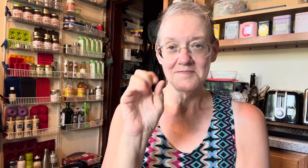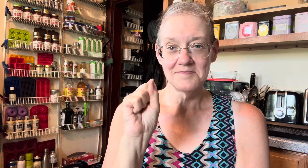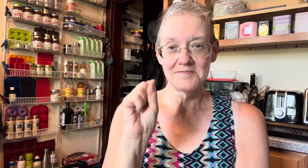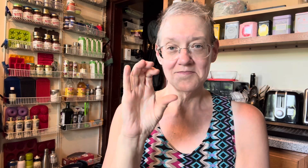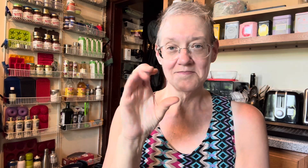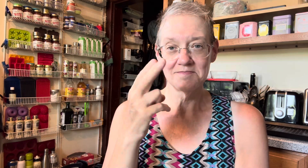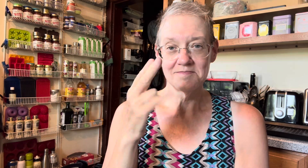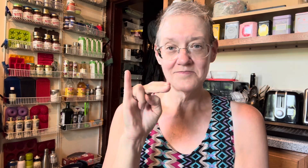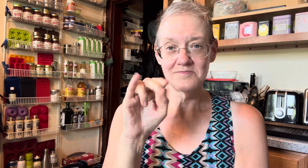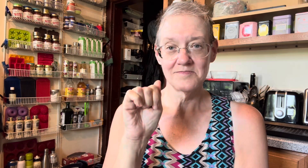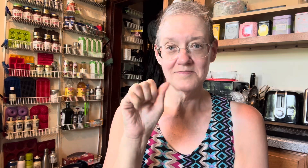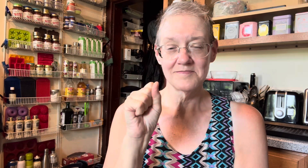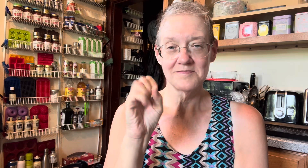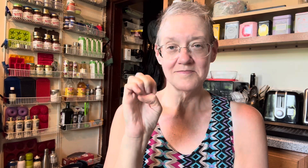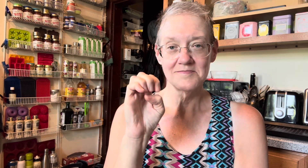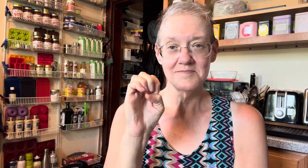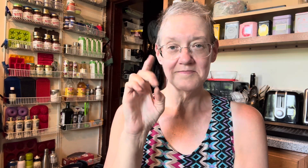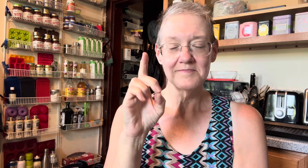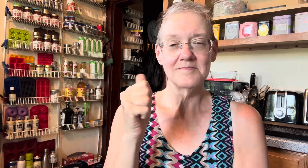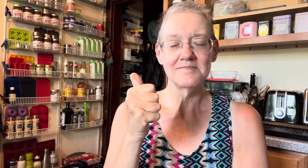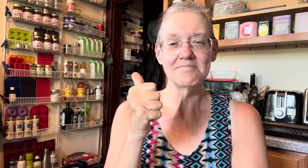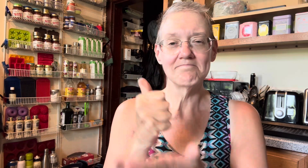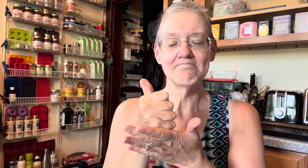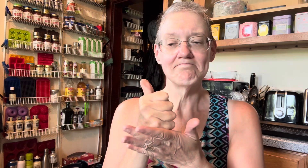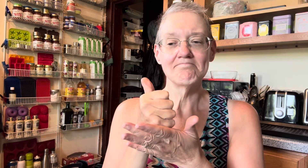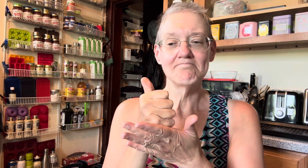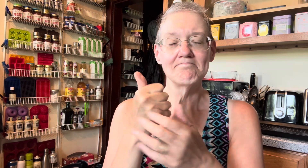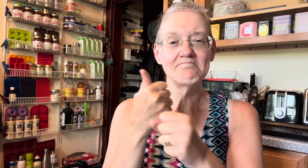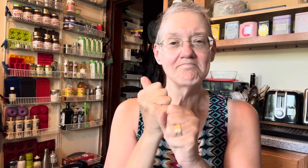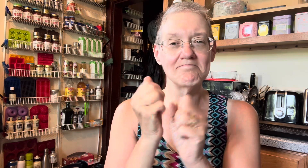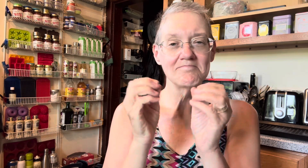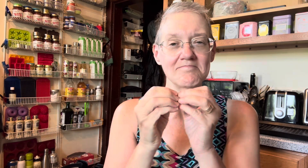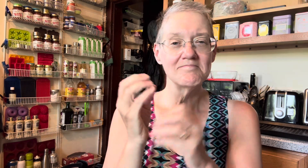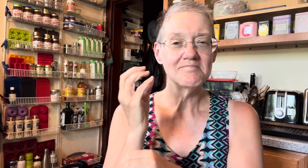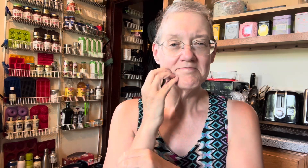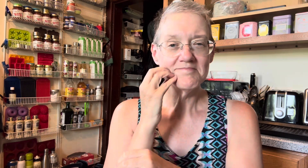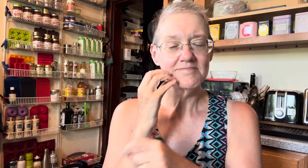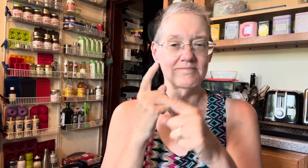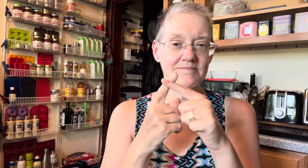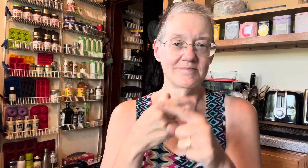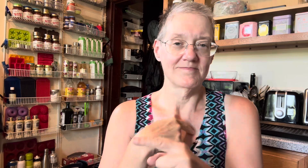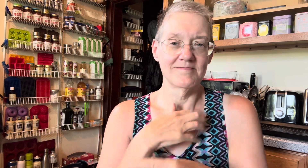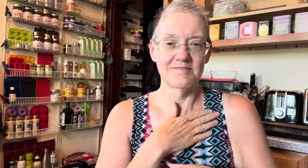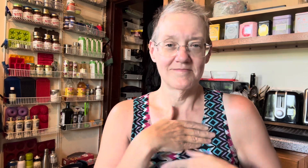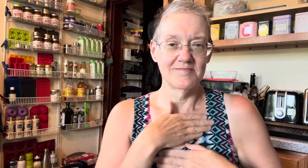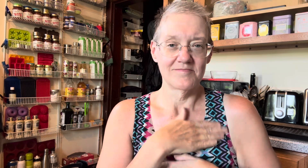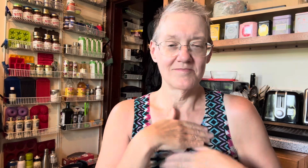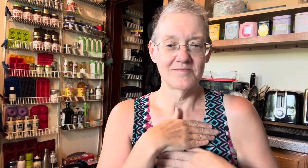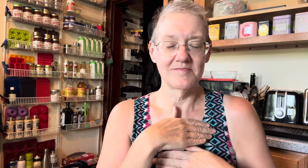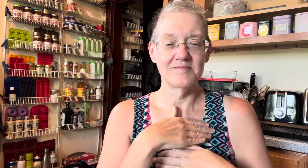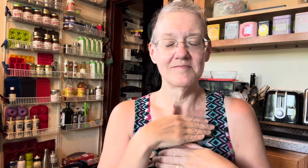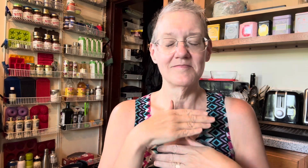chia seeds, which is 0.8 grams of net carbs. That helps it to thicken. Plus, I enjoy